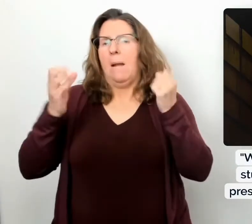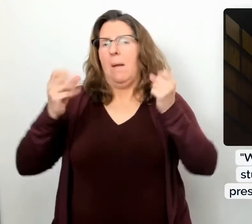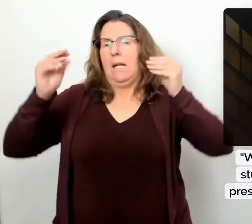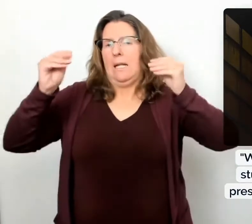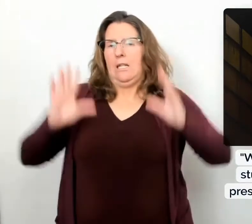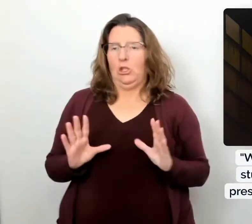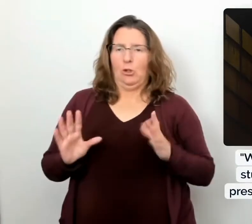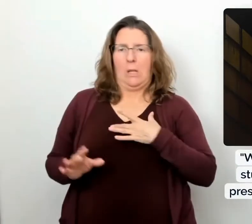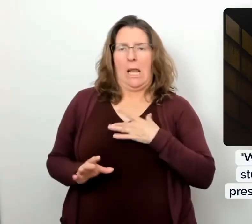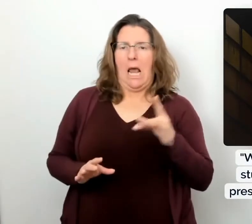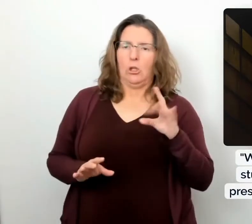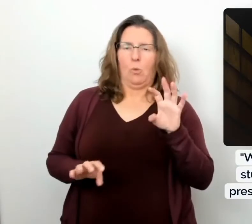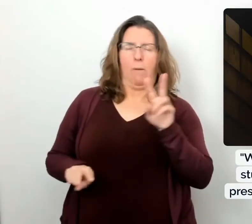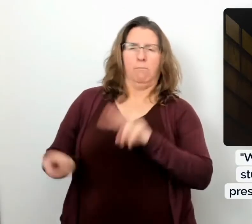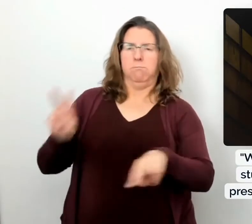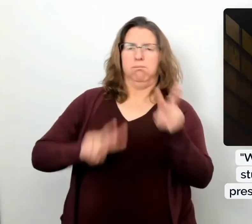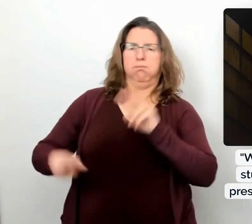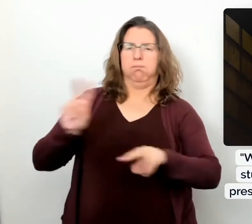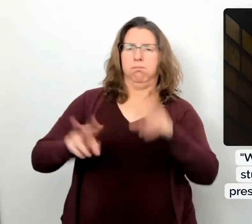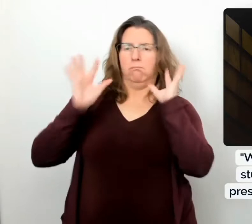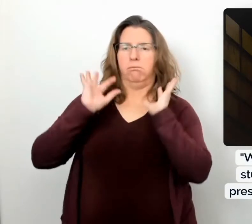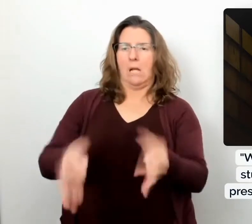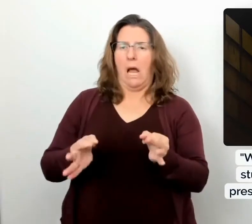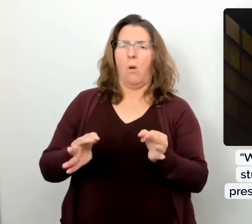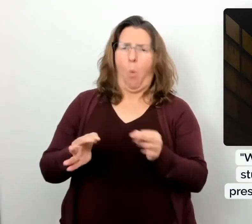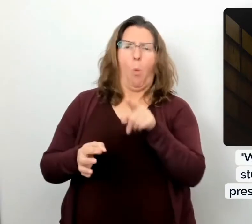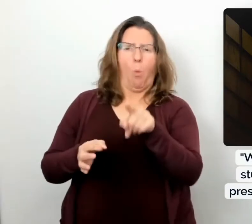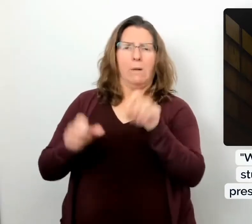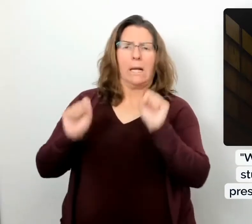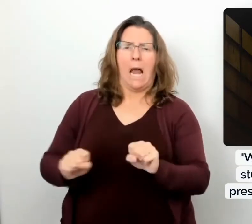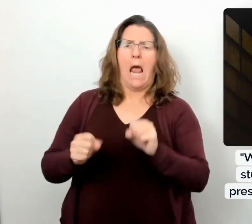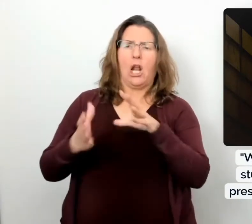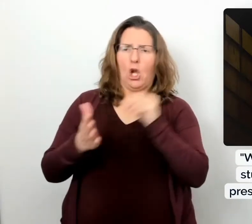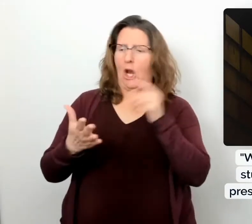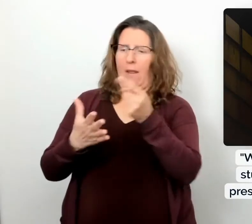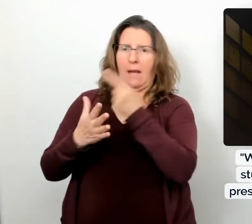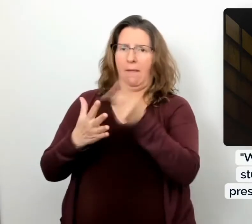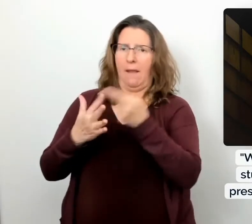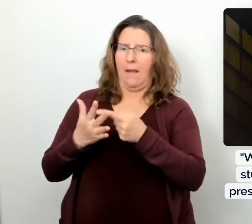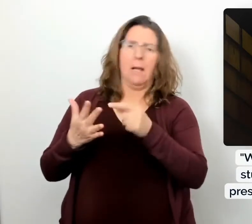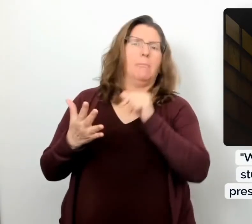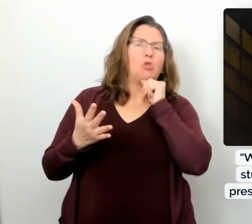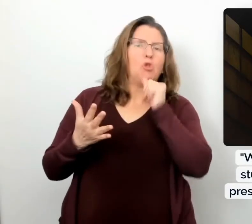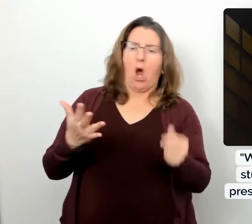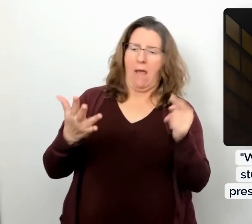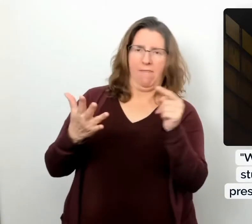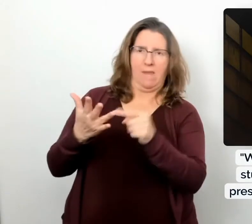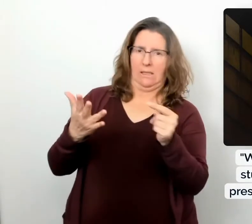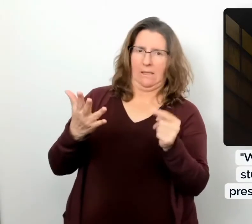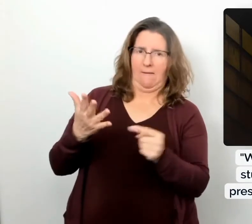It seems to be in our DNA that we teachers observe our students and come out with a checklist of what they can